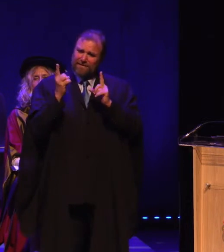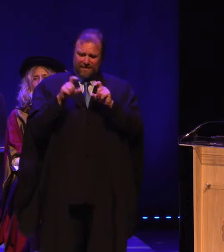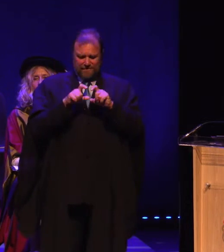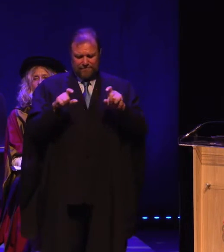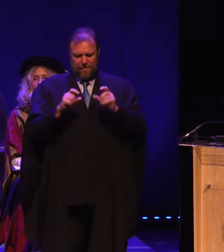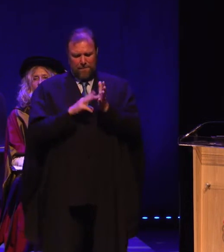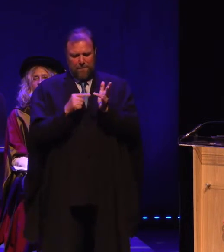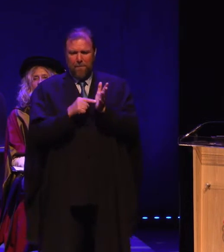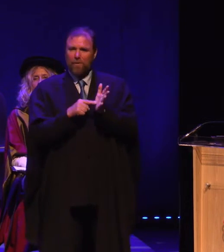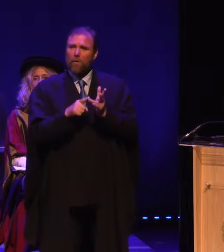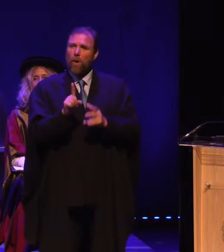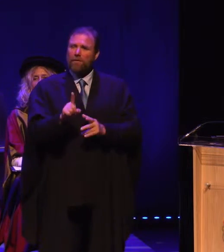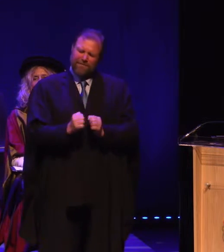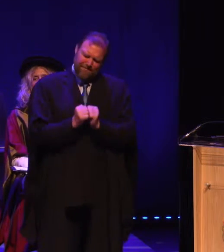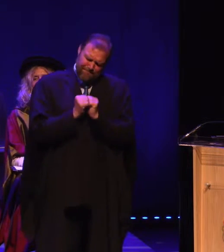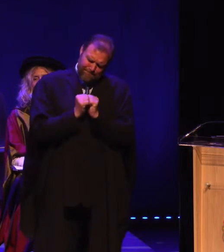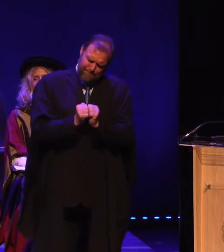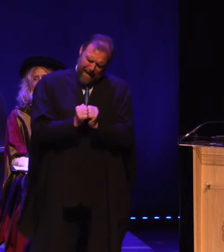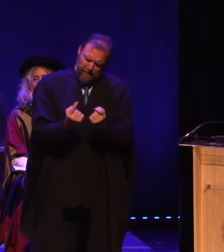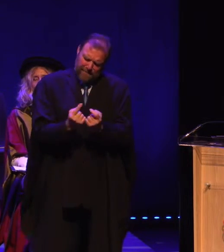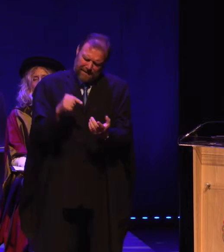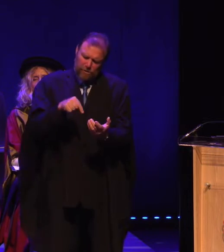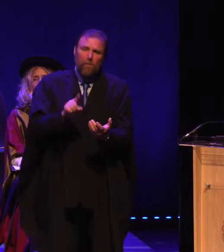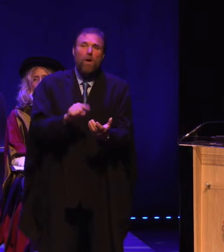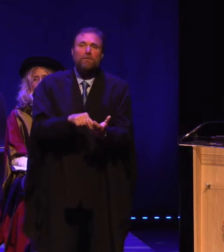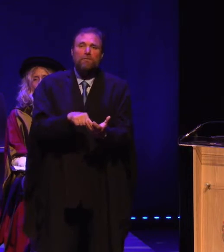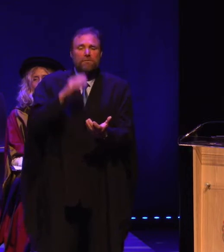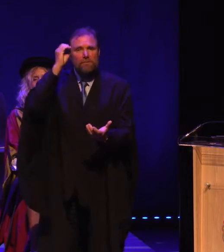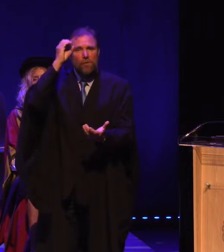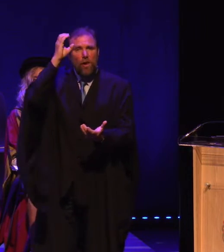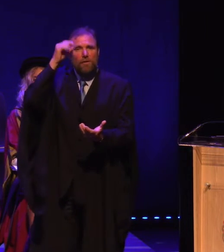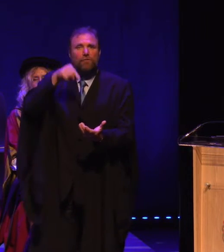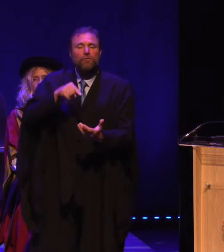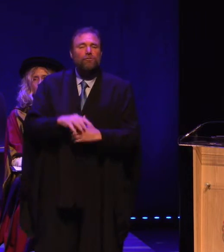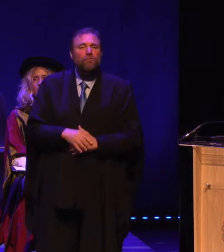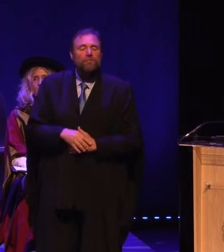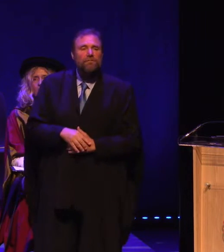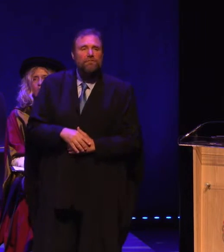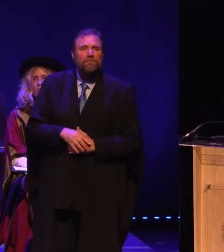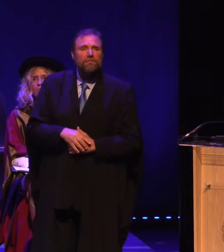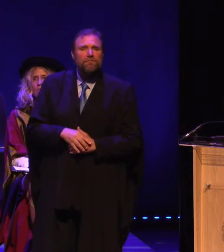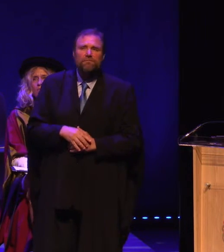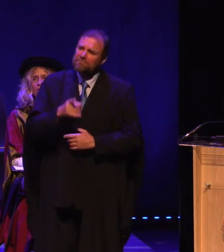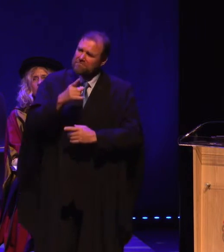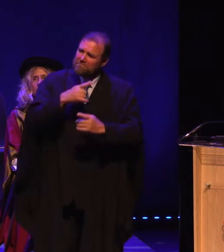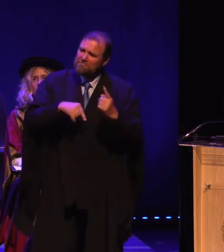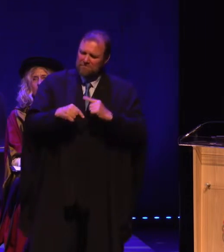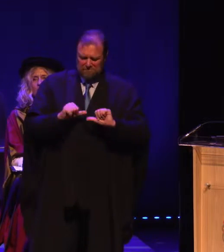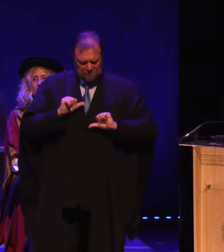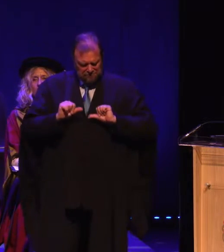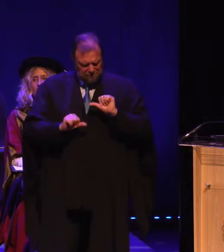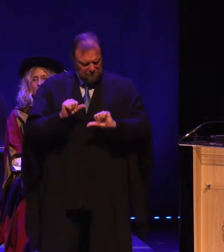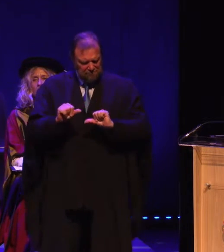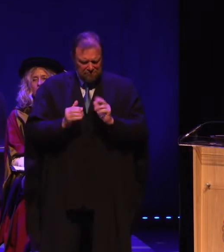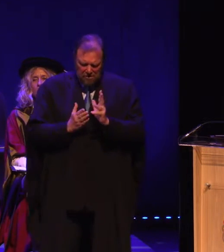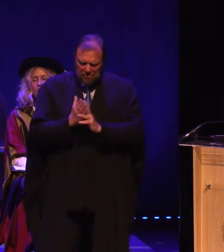"The most valuable possession is knowledge." And as you make your way in the world as